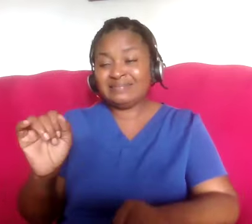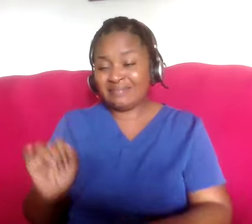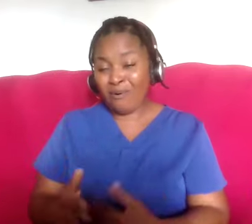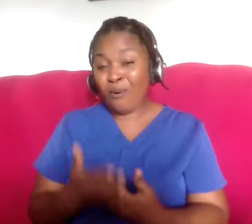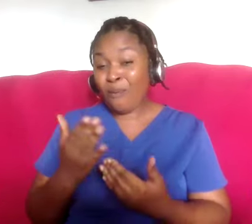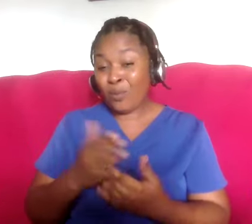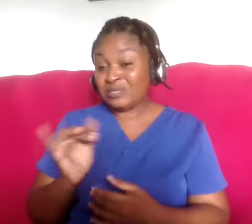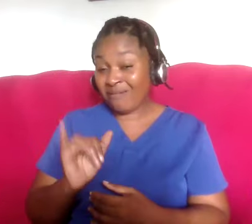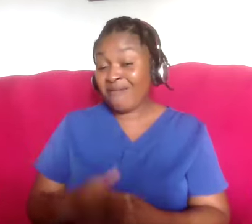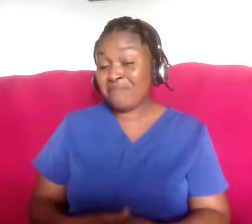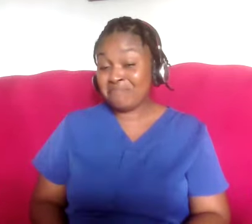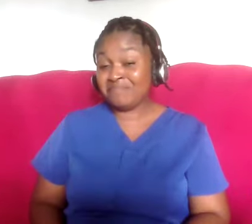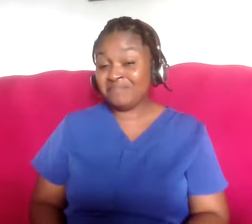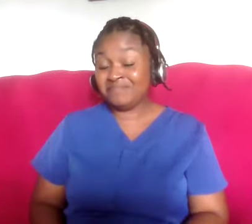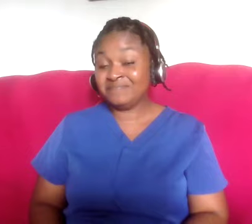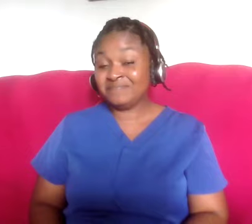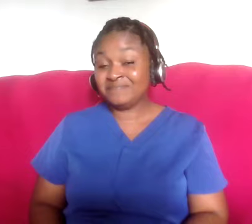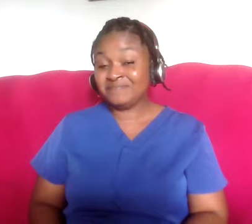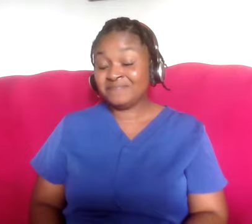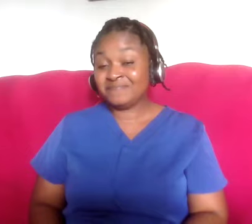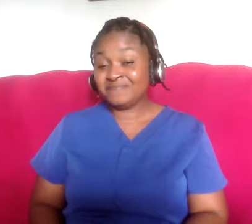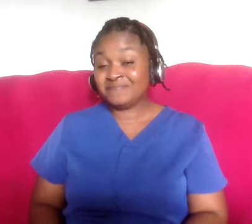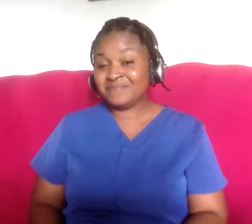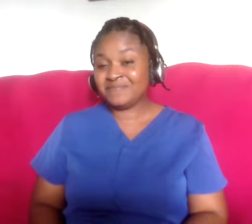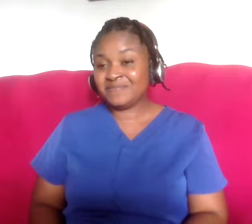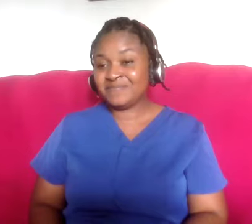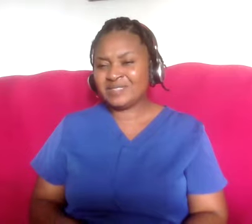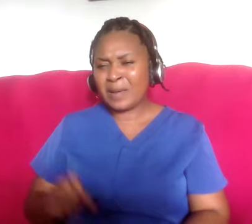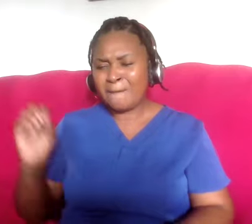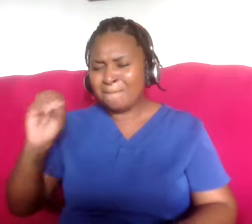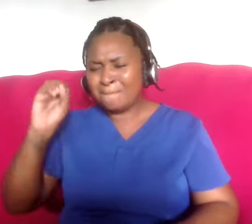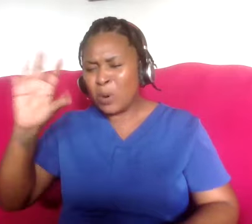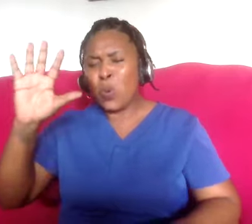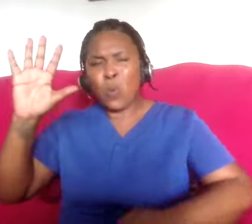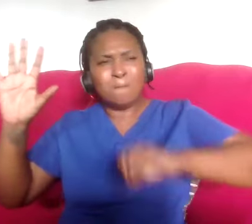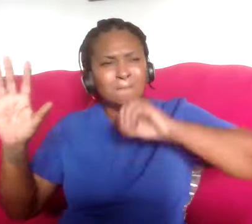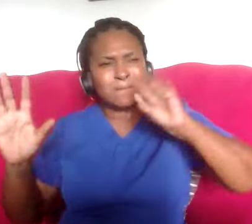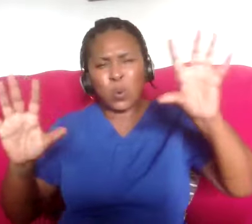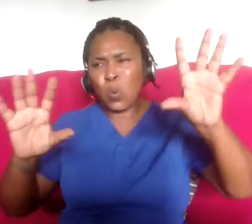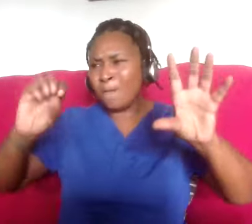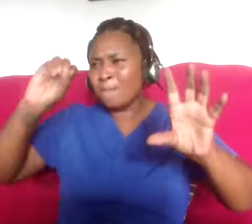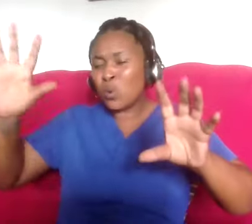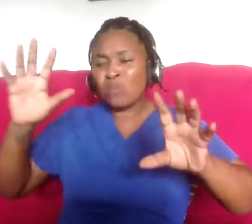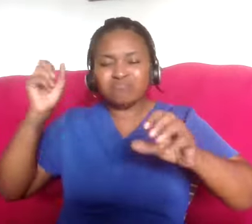The crackle and boom resonate like a heartbeat,